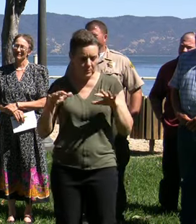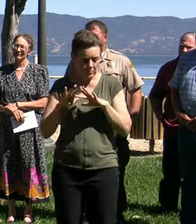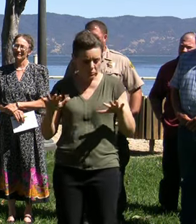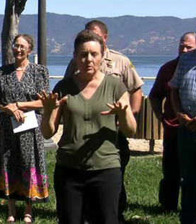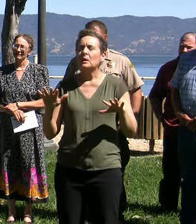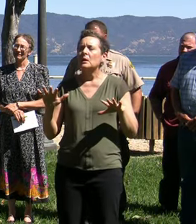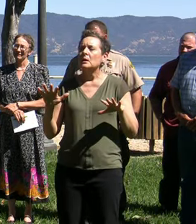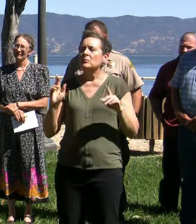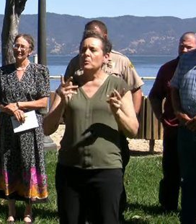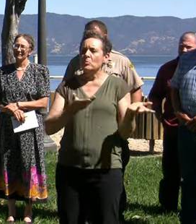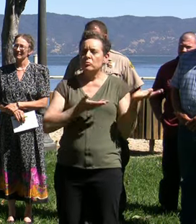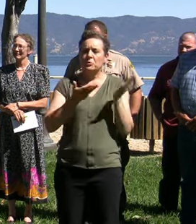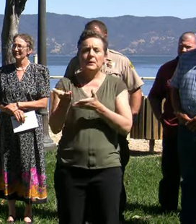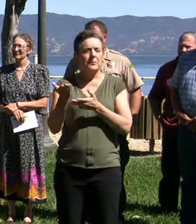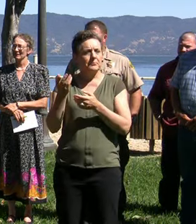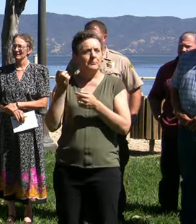the